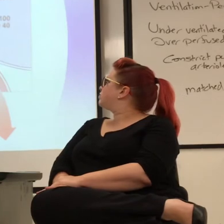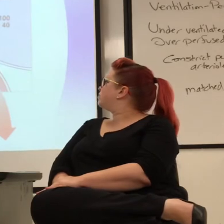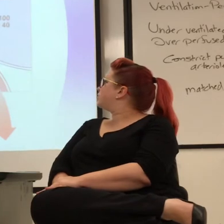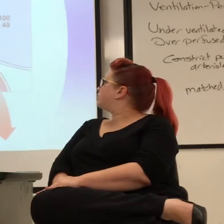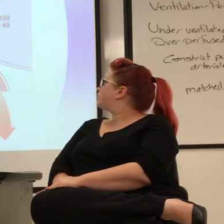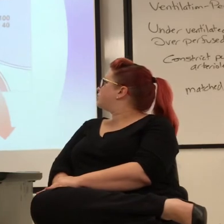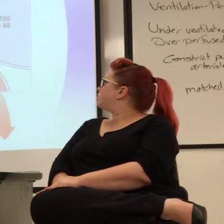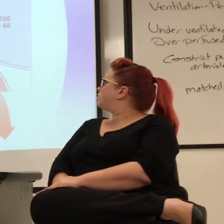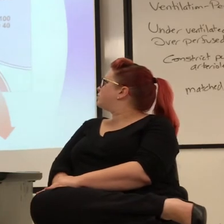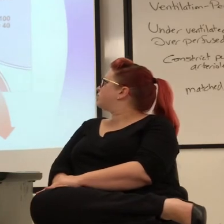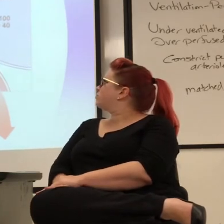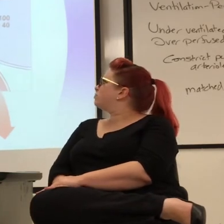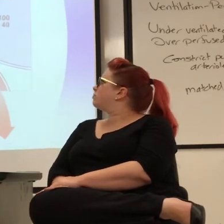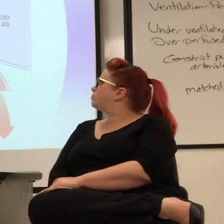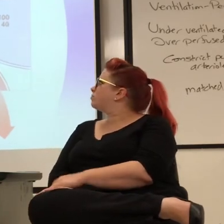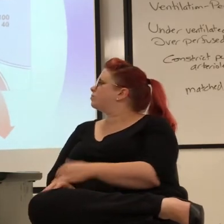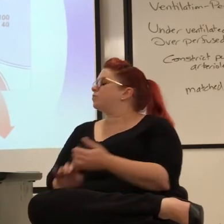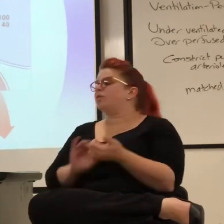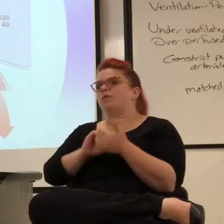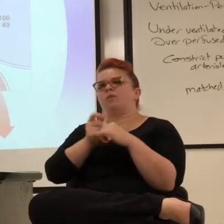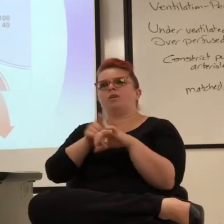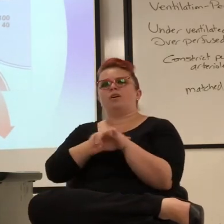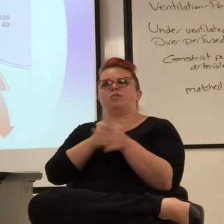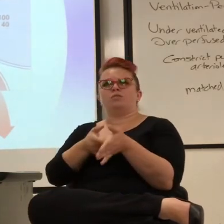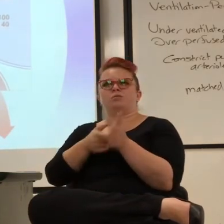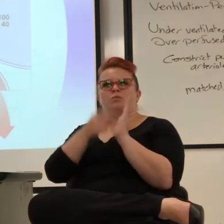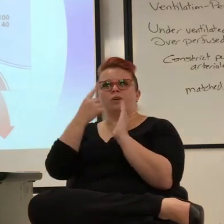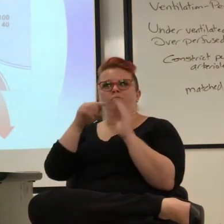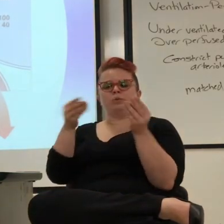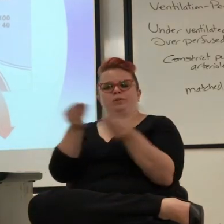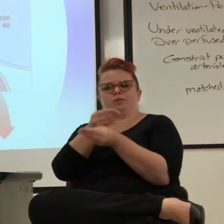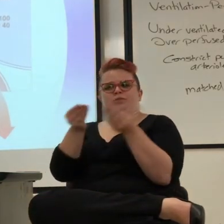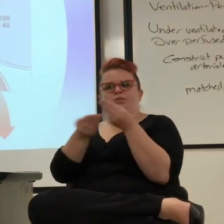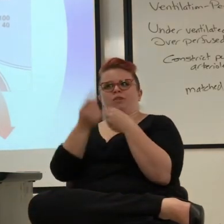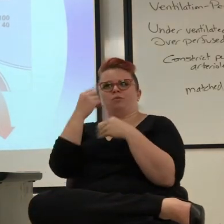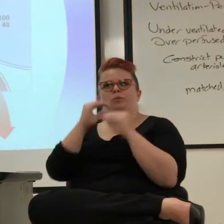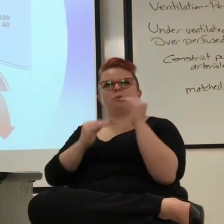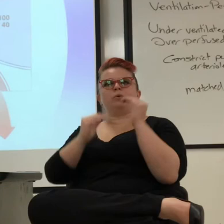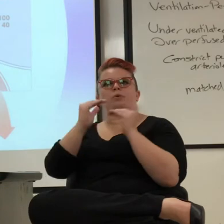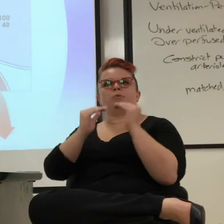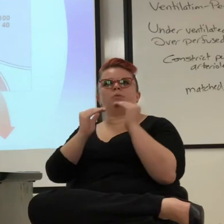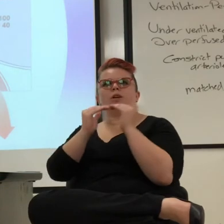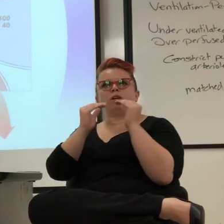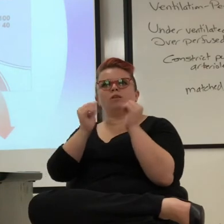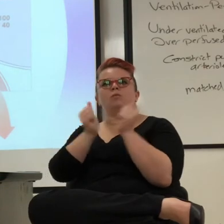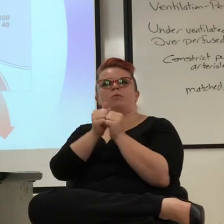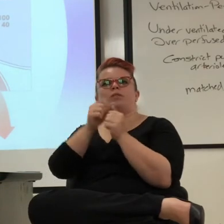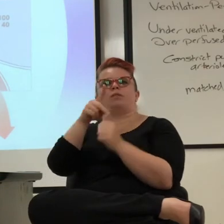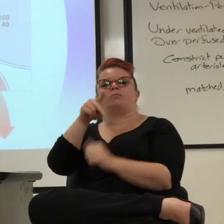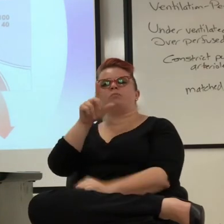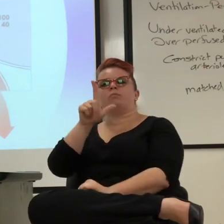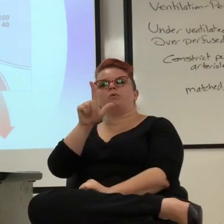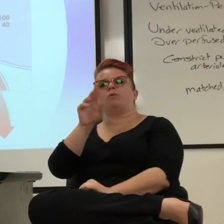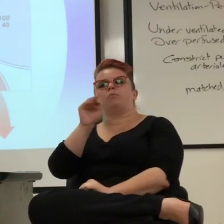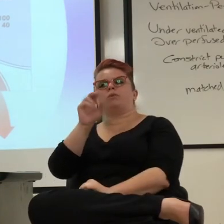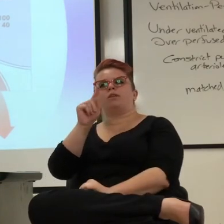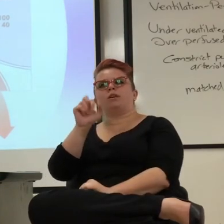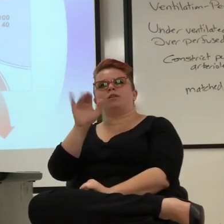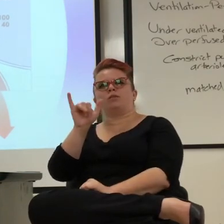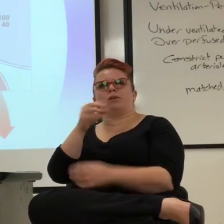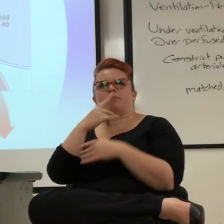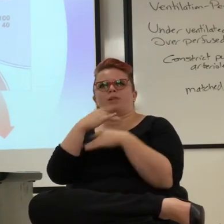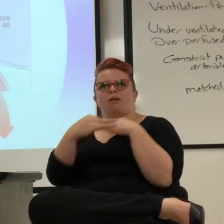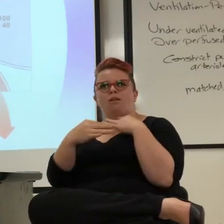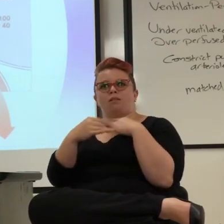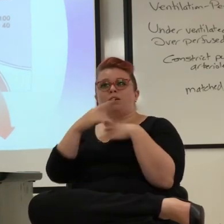140, to make this exchange, to equilibrate with pulmonary blood. Blood's coming